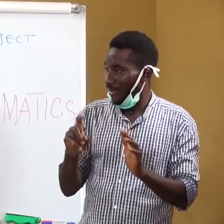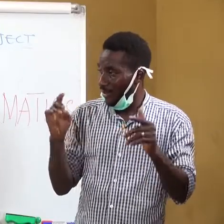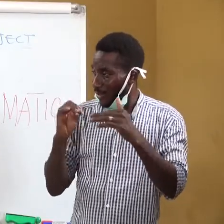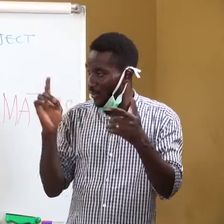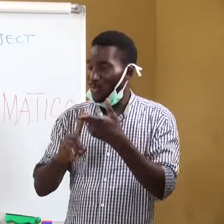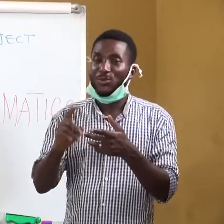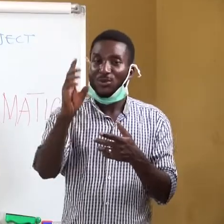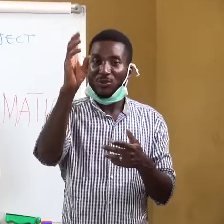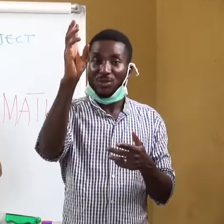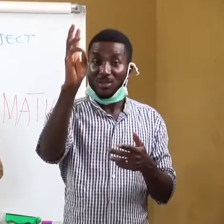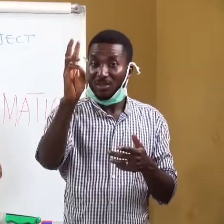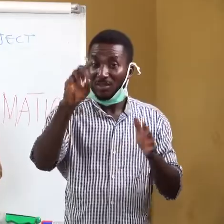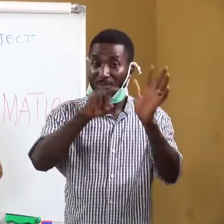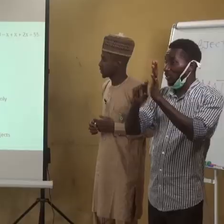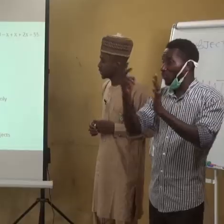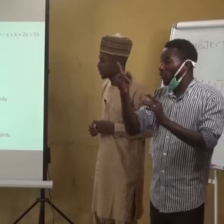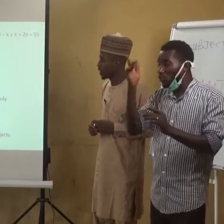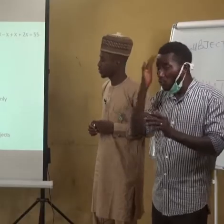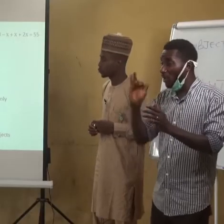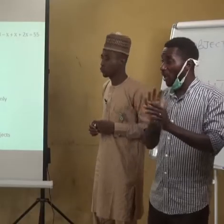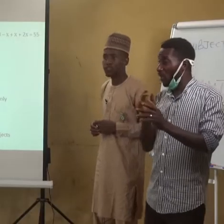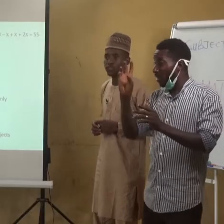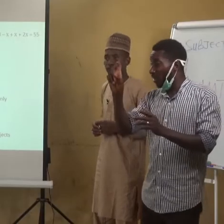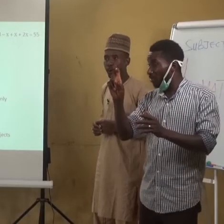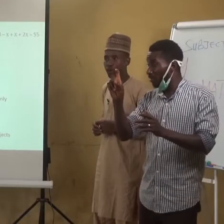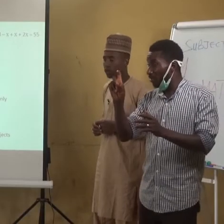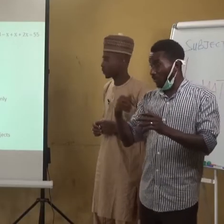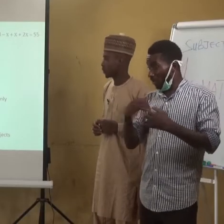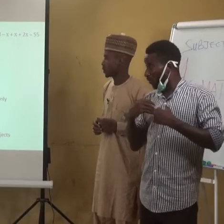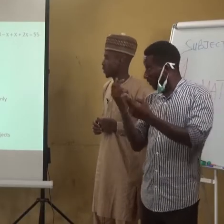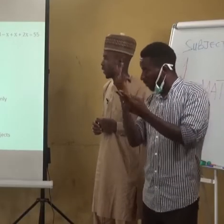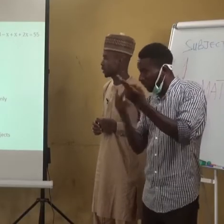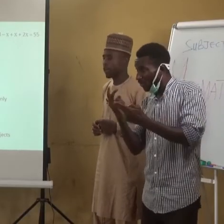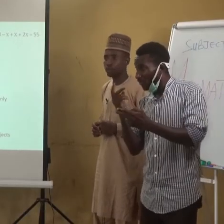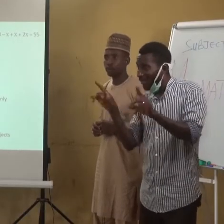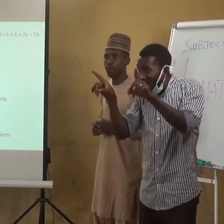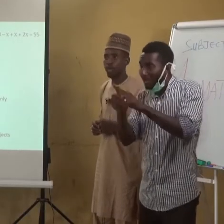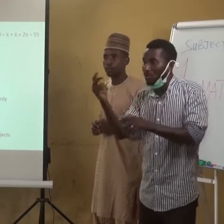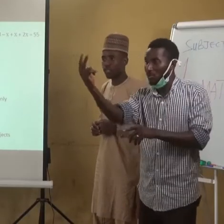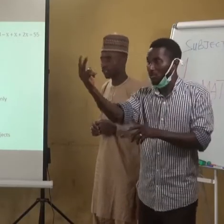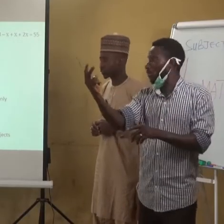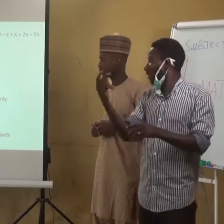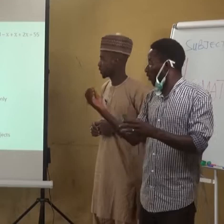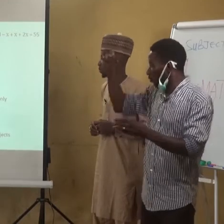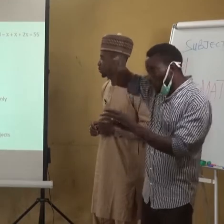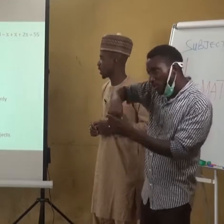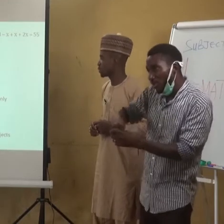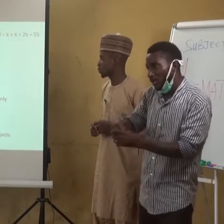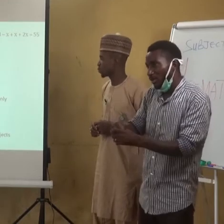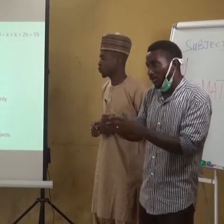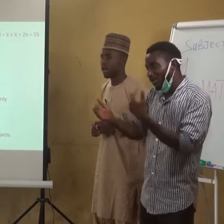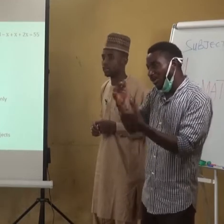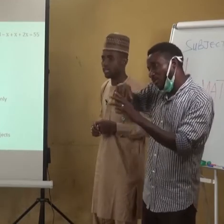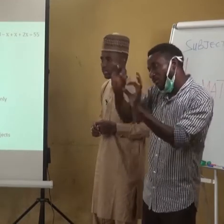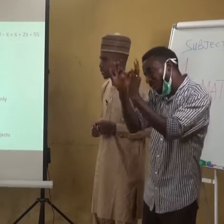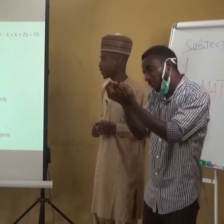plus 5 minus 2. When we say 6 minus 2 is 4, 8 minus 2 we have 6, 5 minus